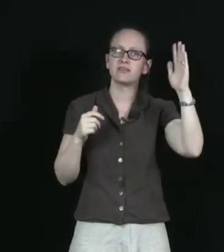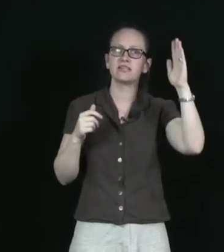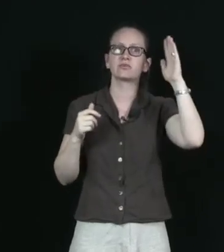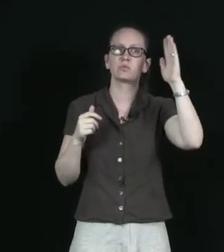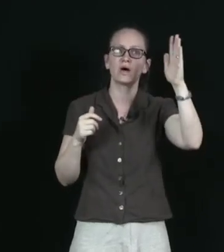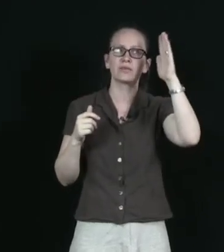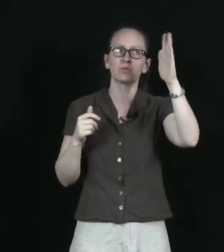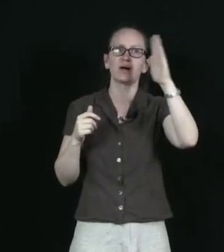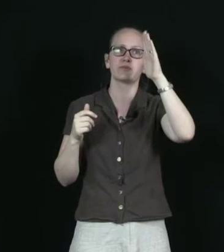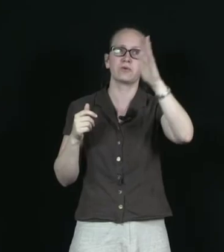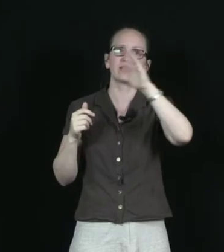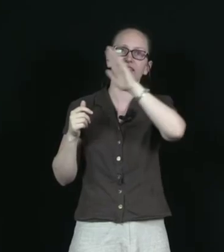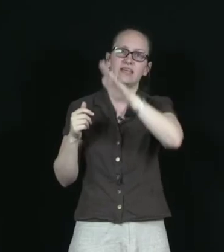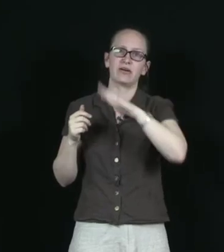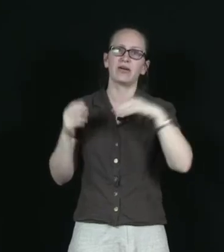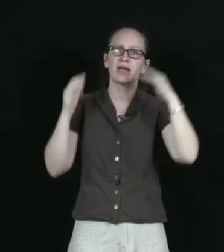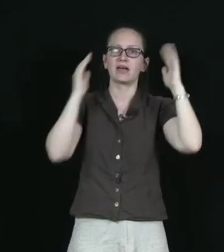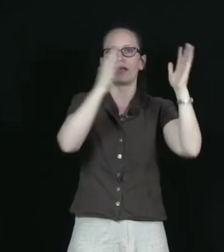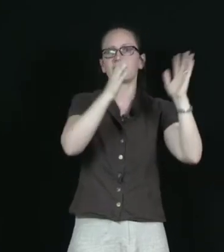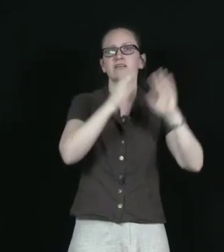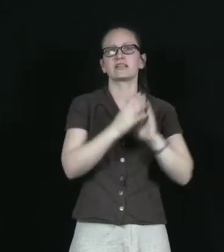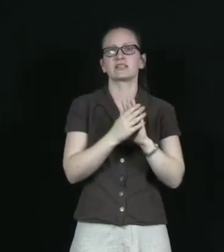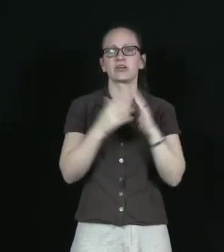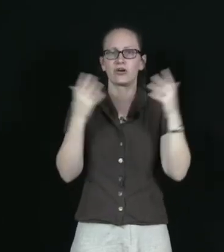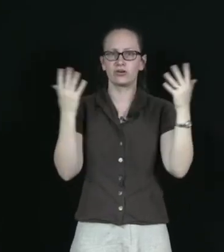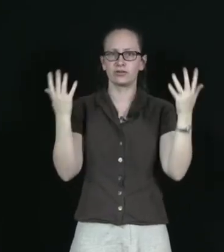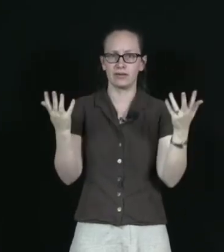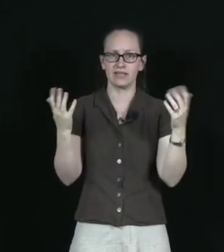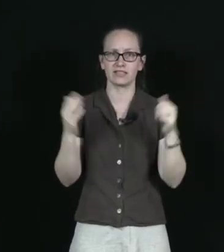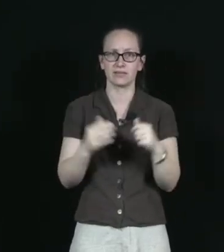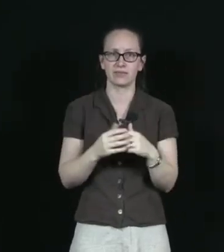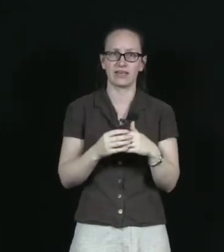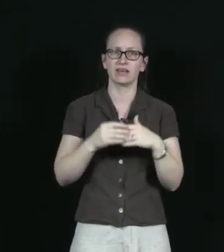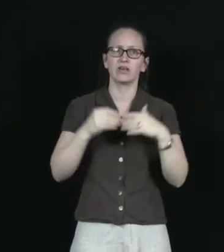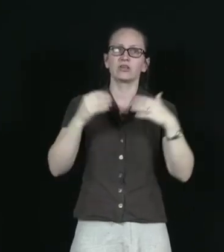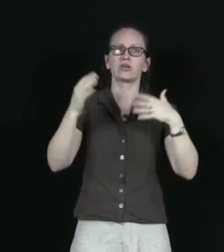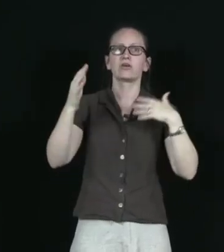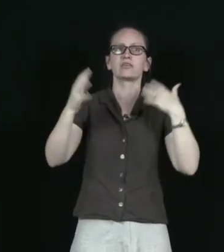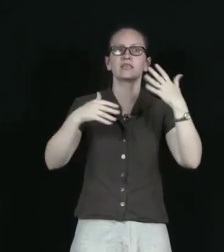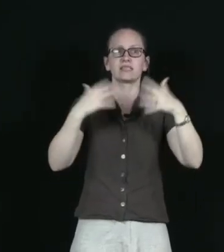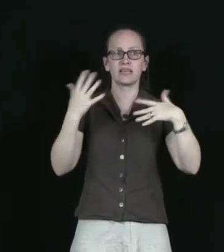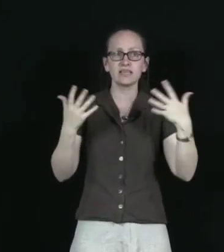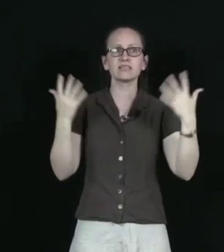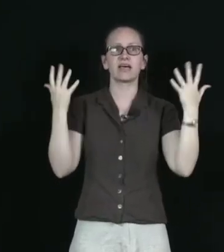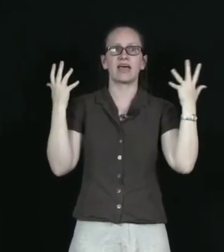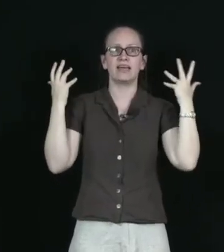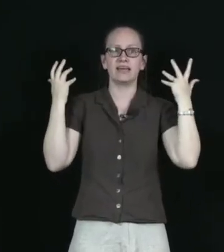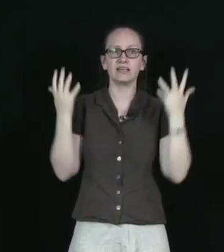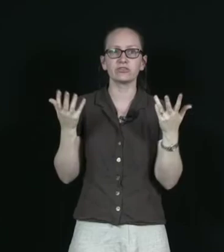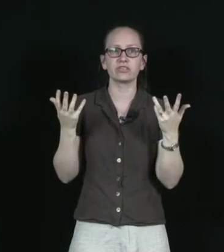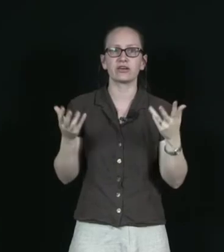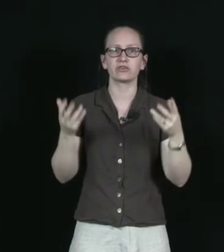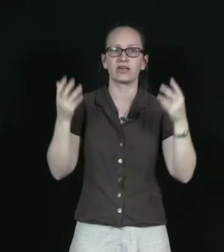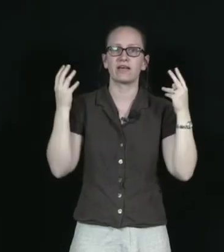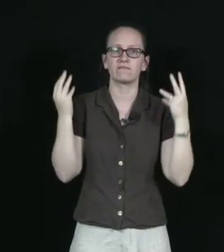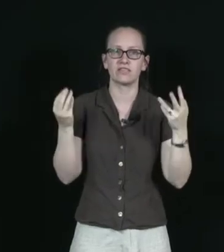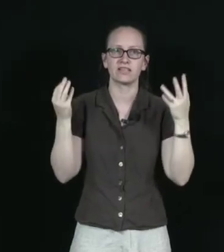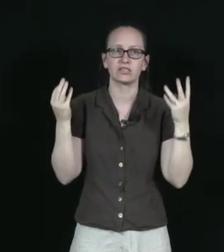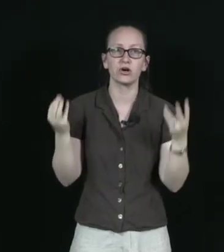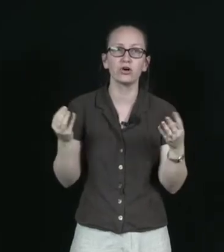Phys 1110, and that physics code means something. So this is an introductory physics